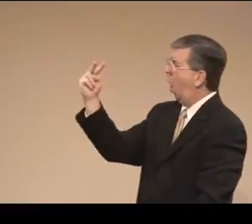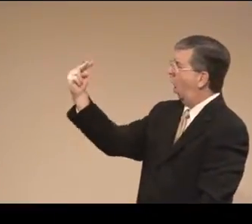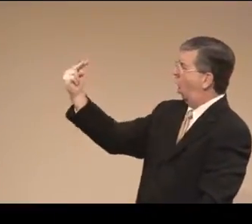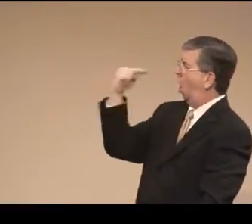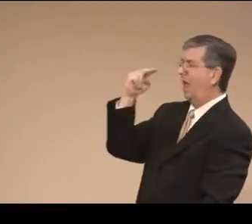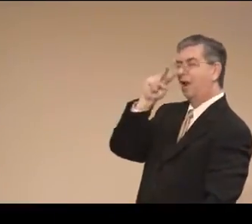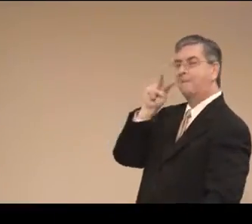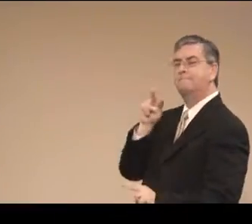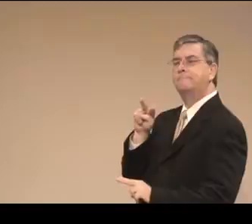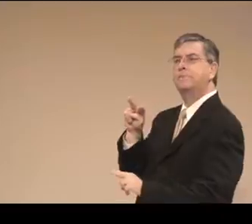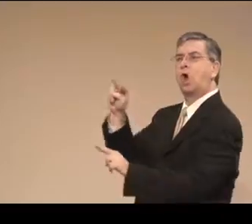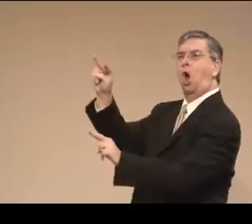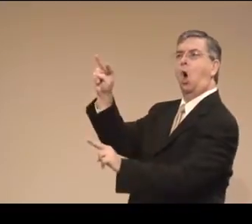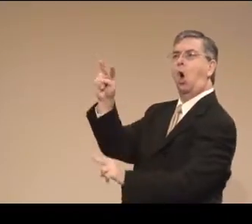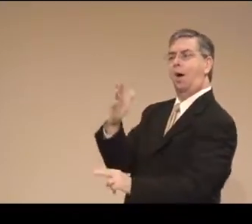It's as though he said, wait a minute.